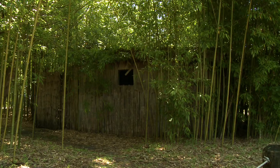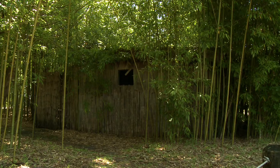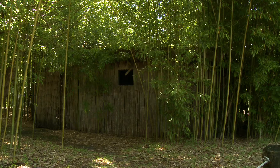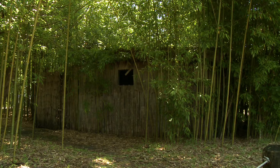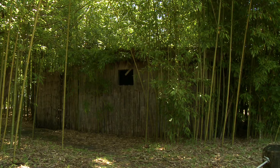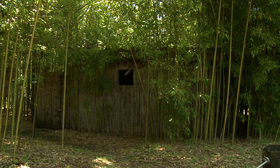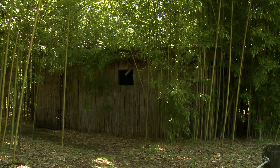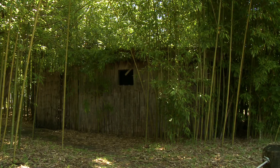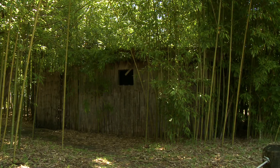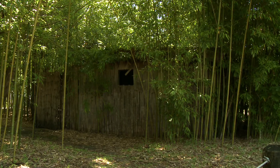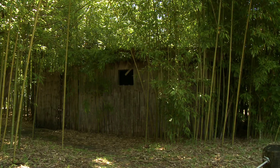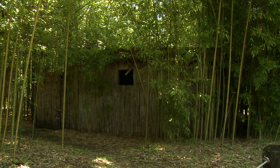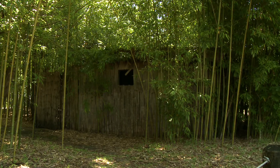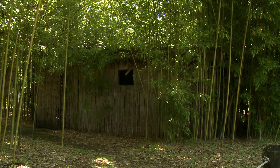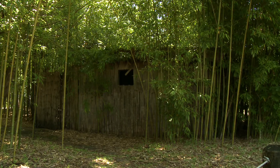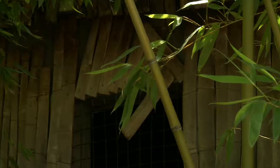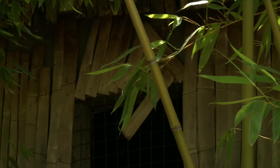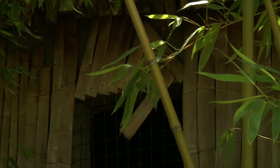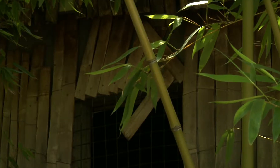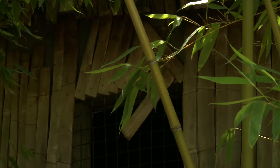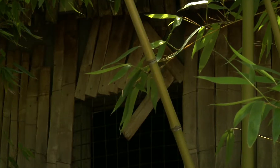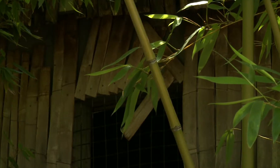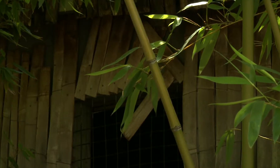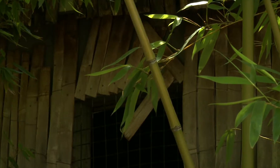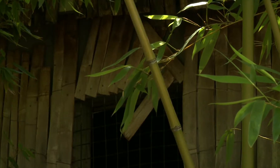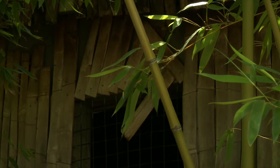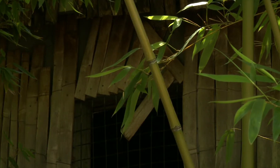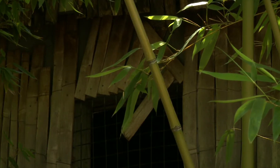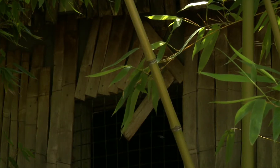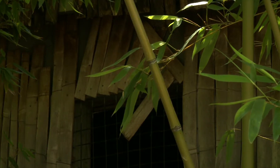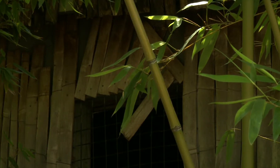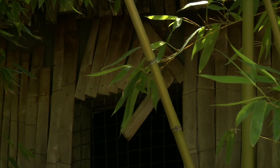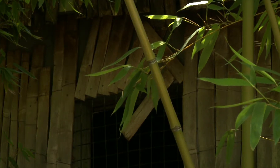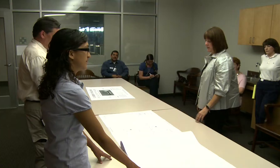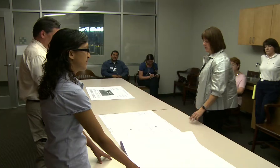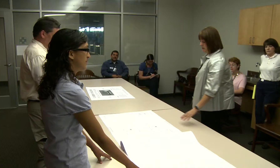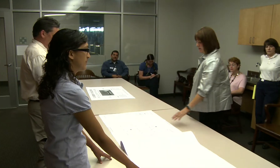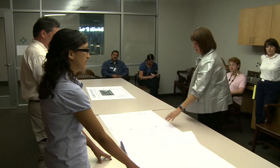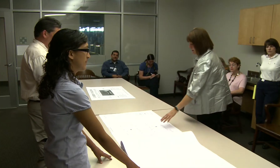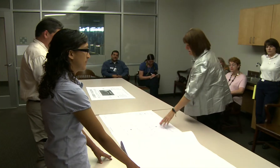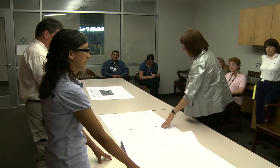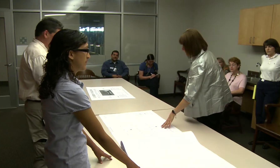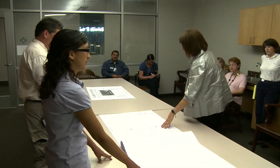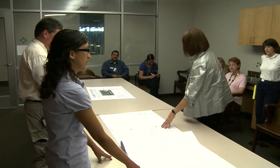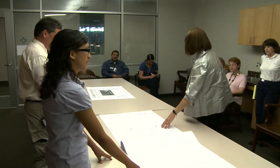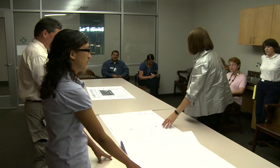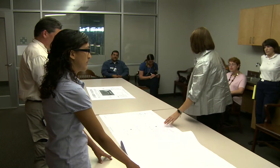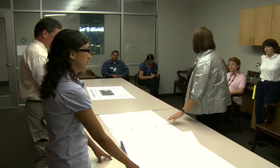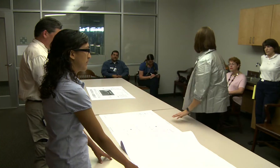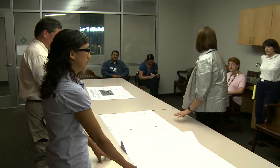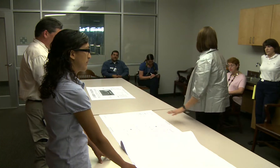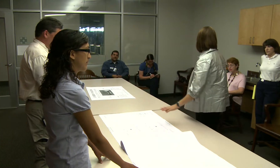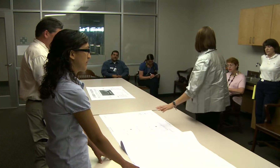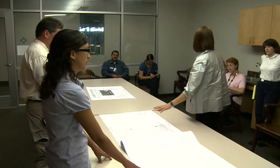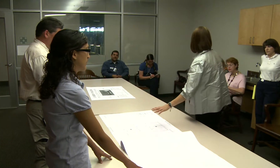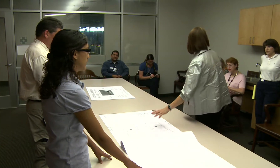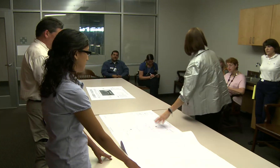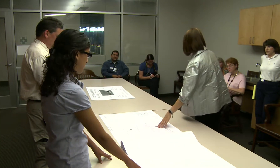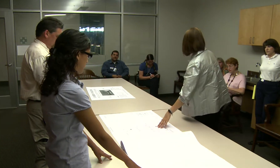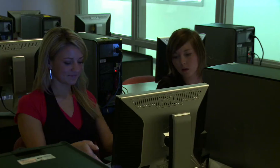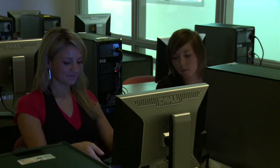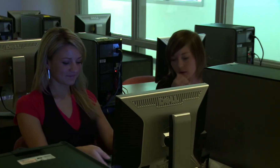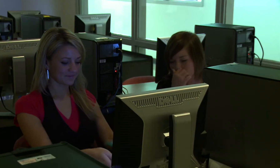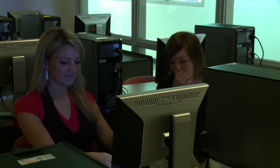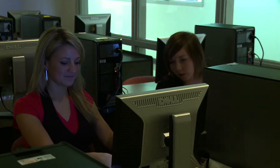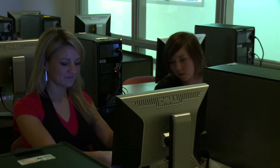durable than the wood structures that were originally constructed in 1993. One of the critical life lessons for the design